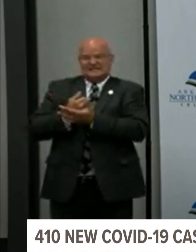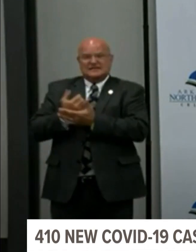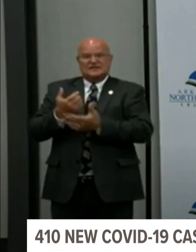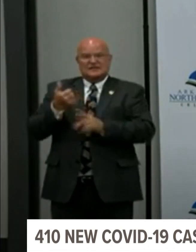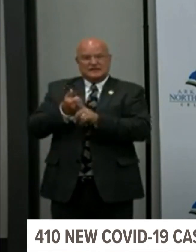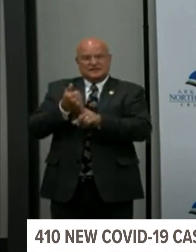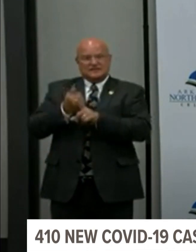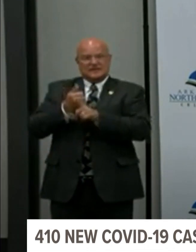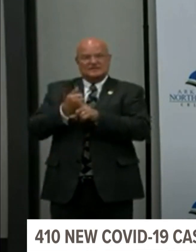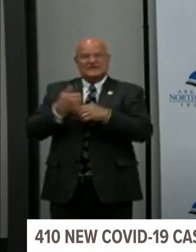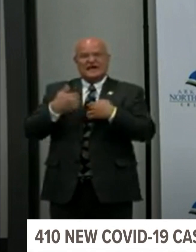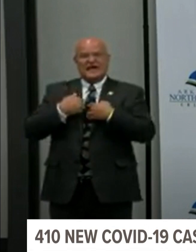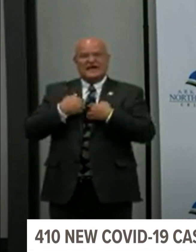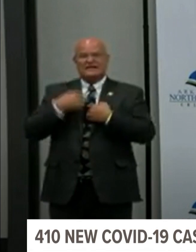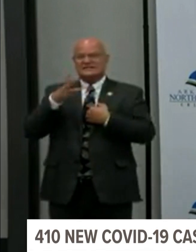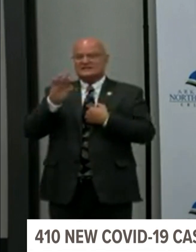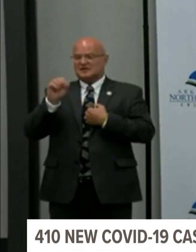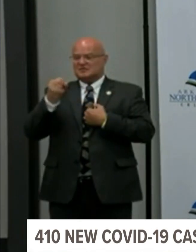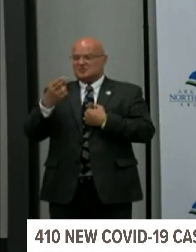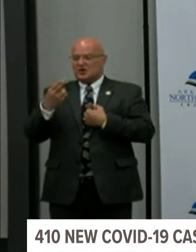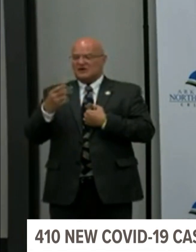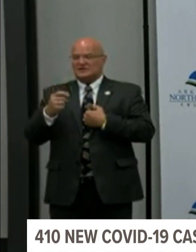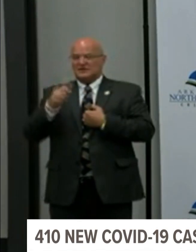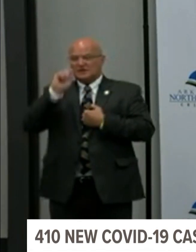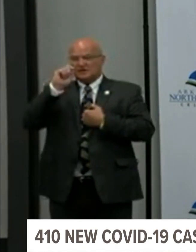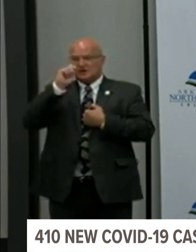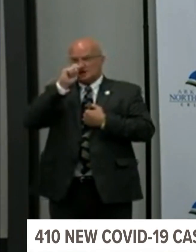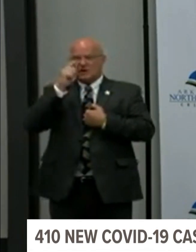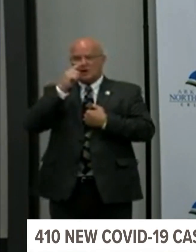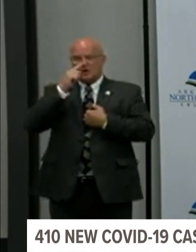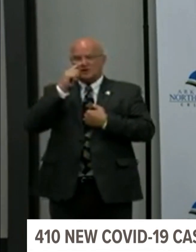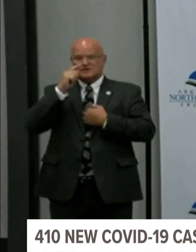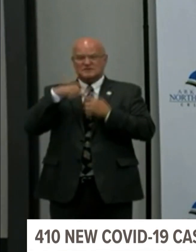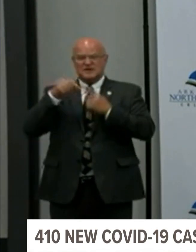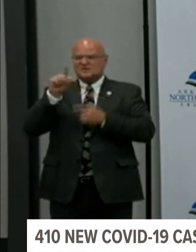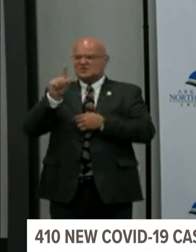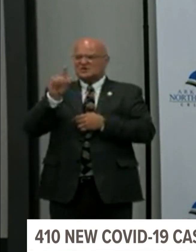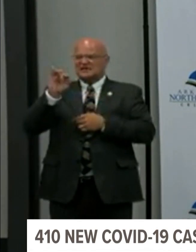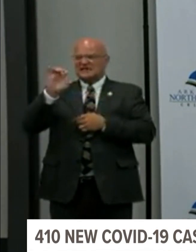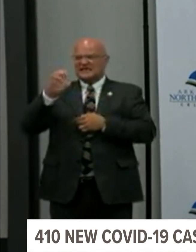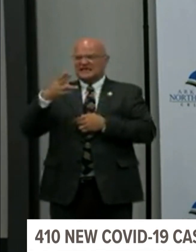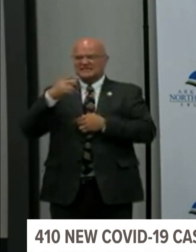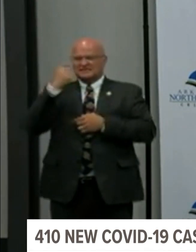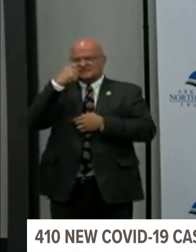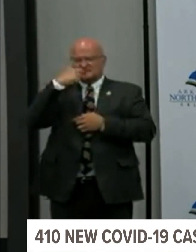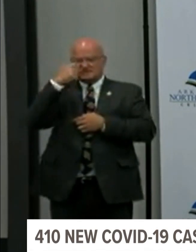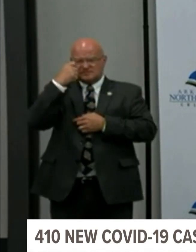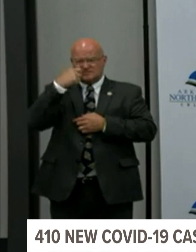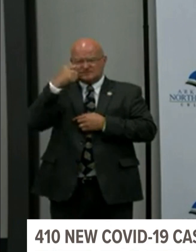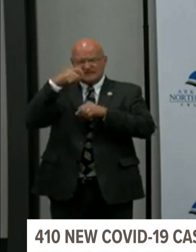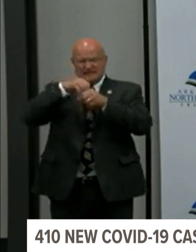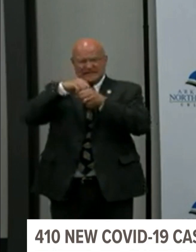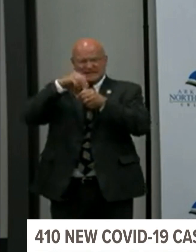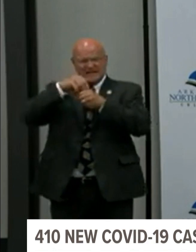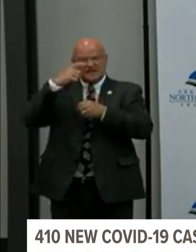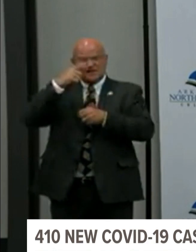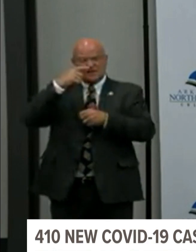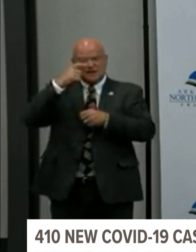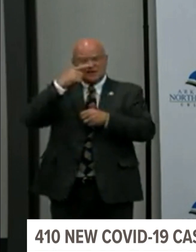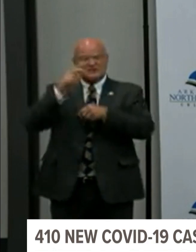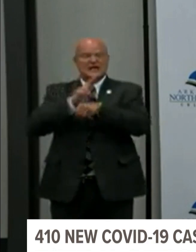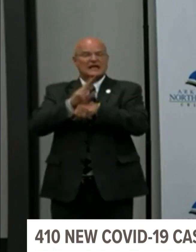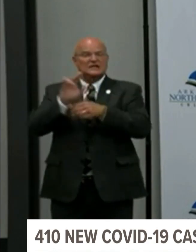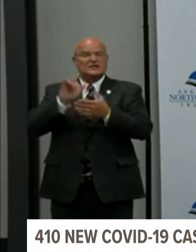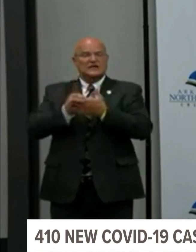specimen. It has a little brush on the end, and you put it in your nose up maybe about an inch, and you swab the inside of your nose, and you